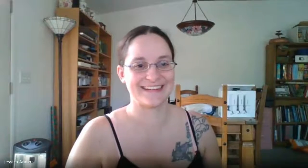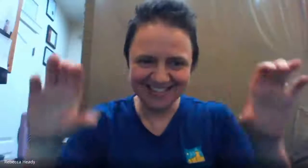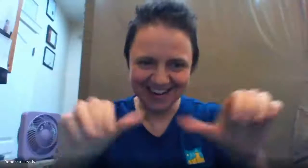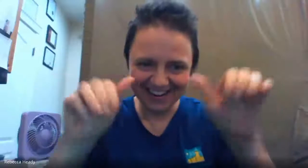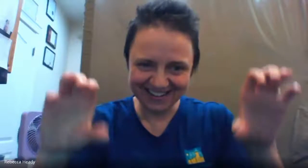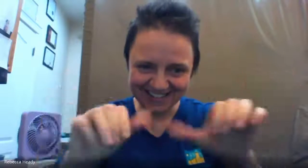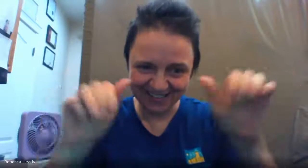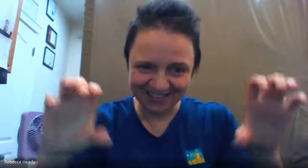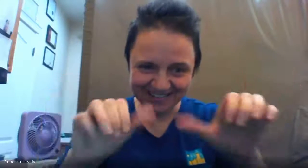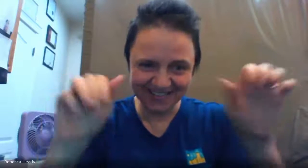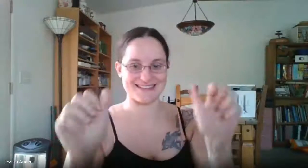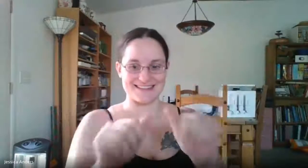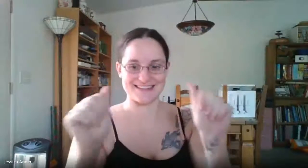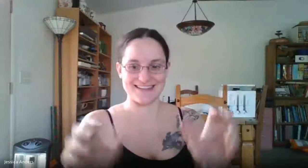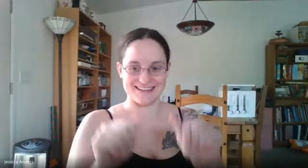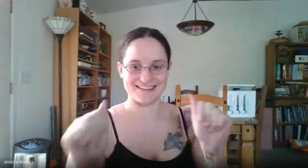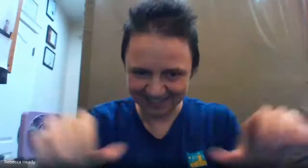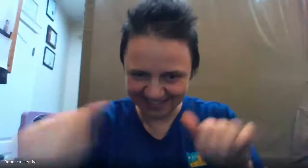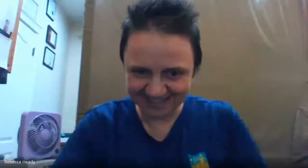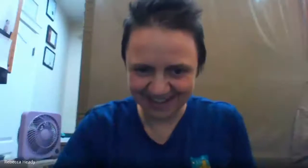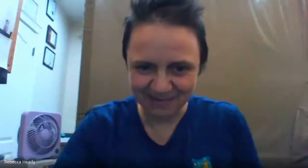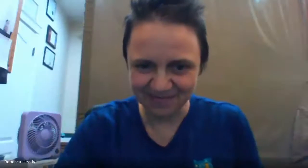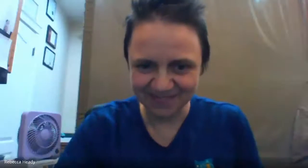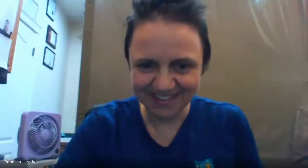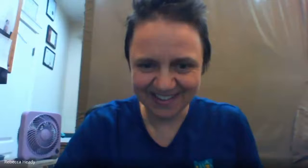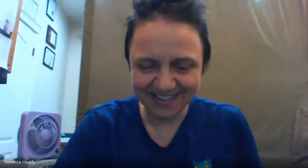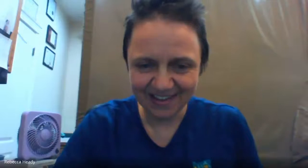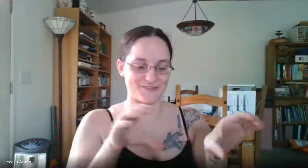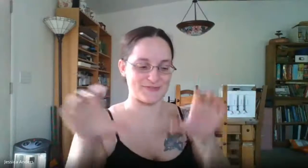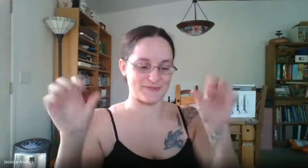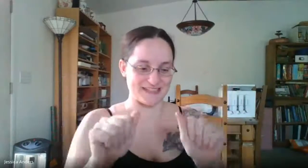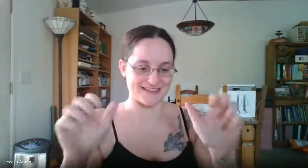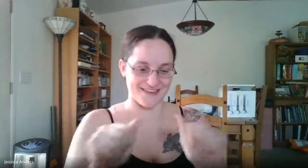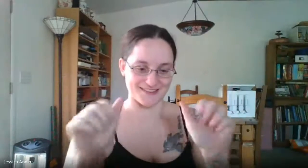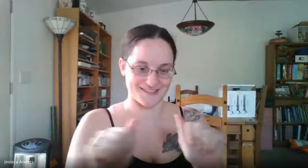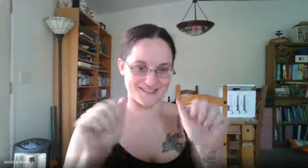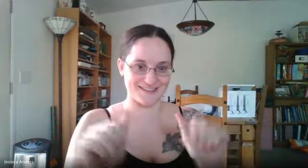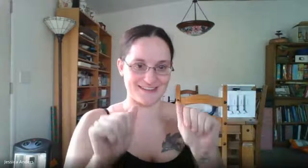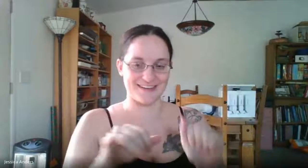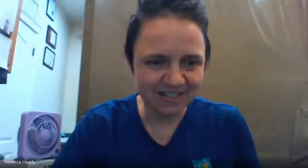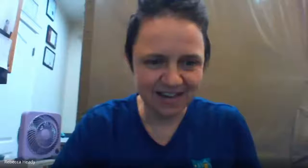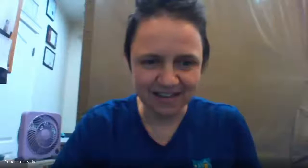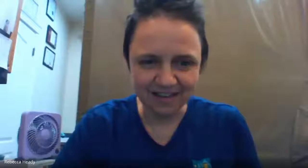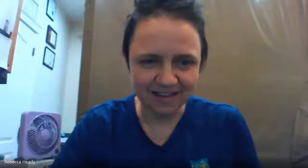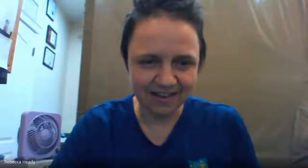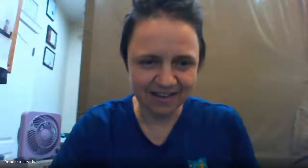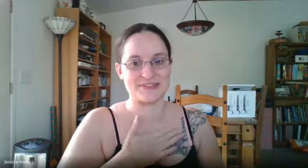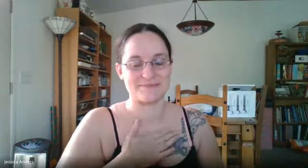Massage, right? Yes. You do? Massage. Yep. Yeah, I do massage. Jackie, there's Jackie. I use